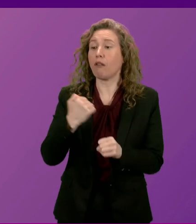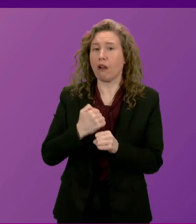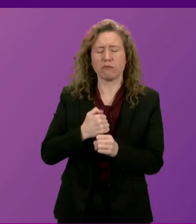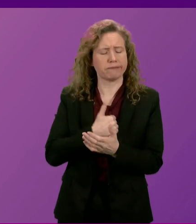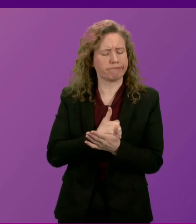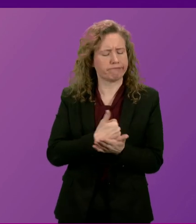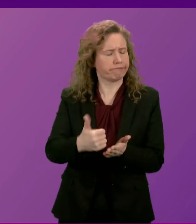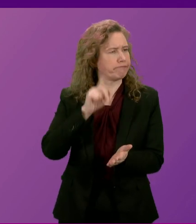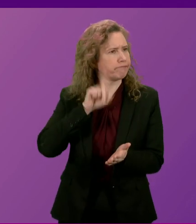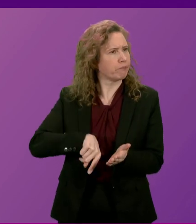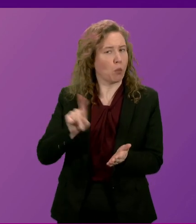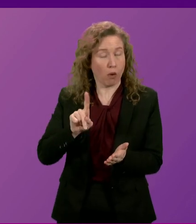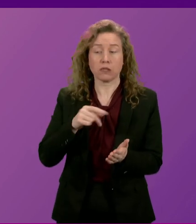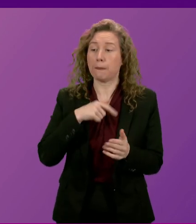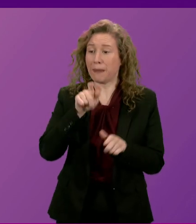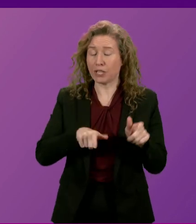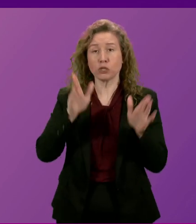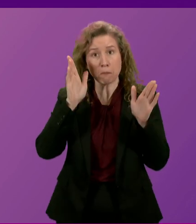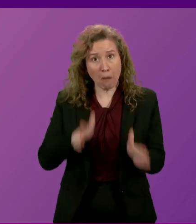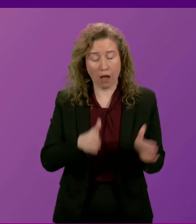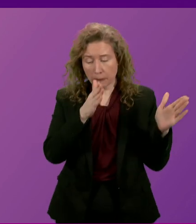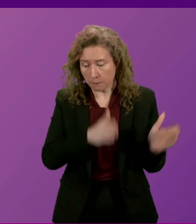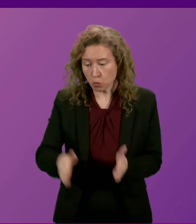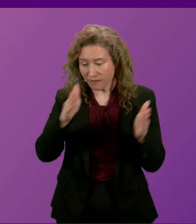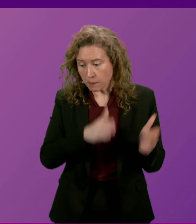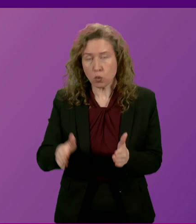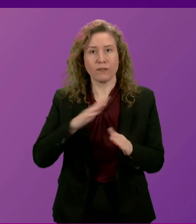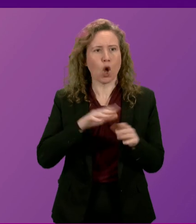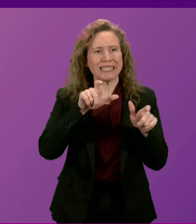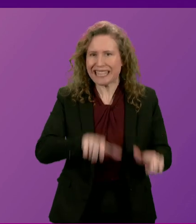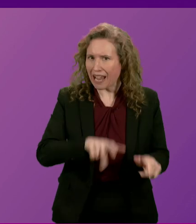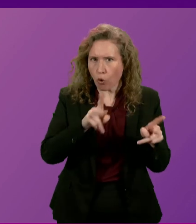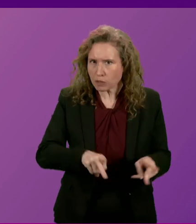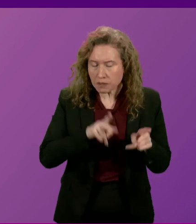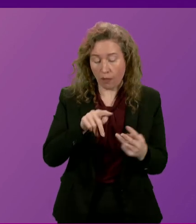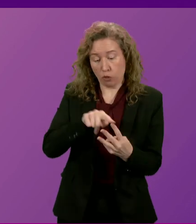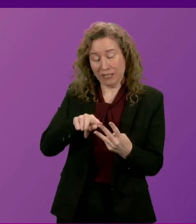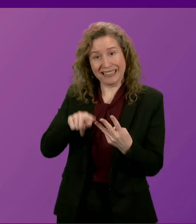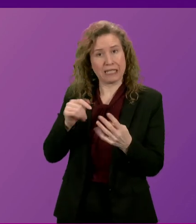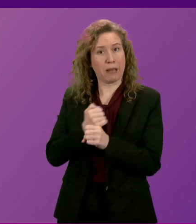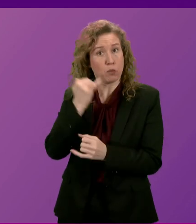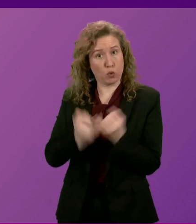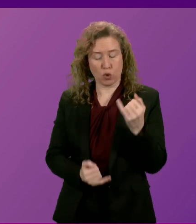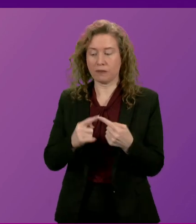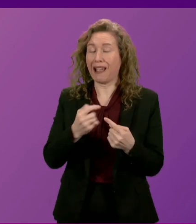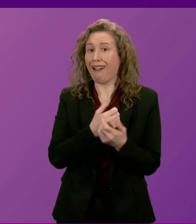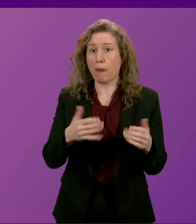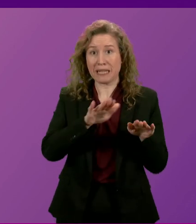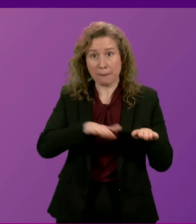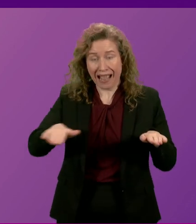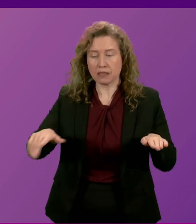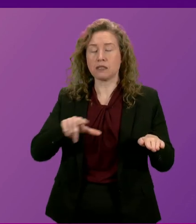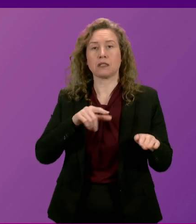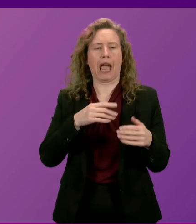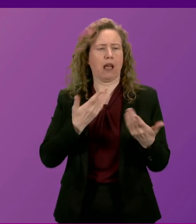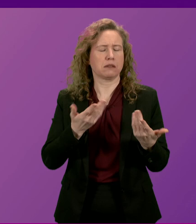need to keep patients moving through the system. Three key factors exacerbate the crisis: the number of beds and resource lost due to